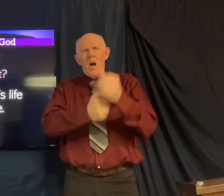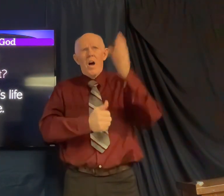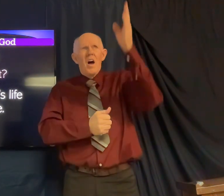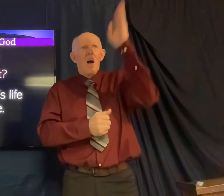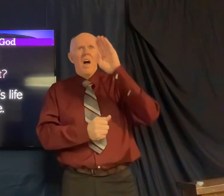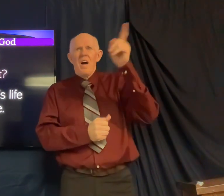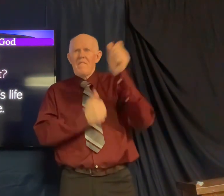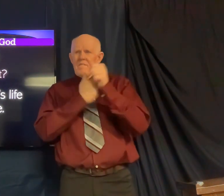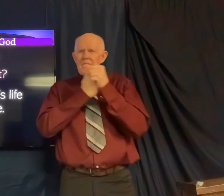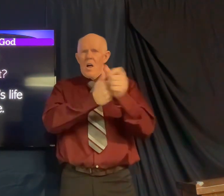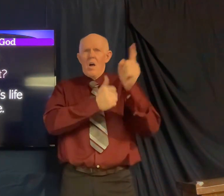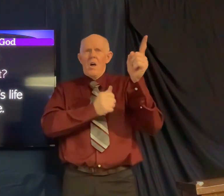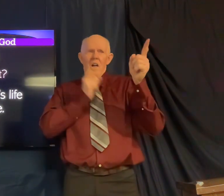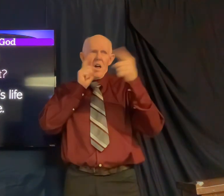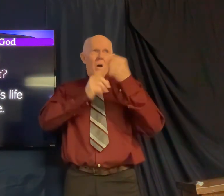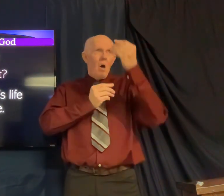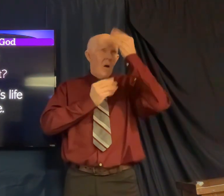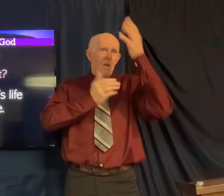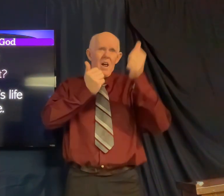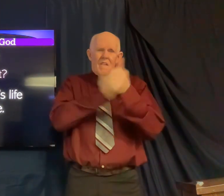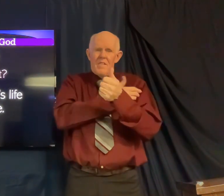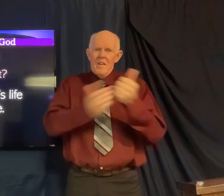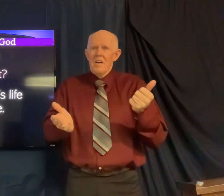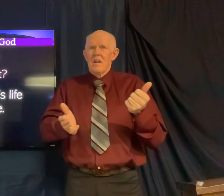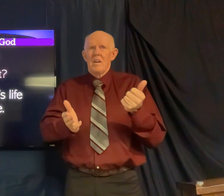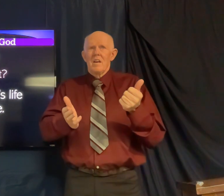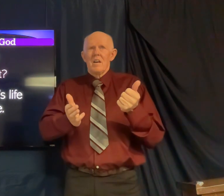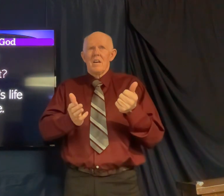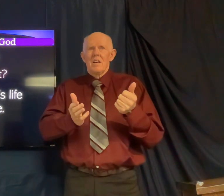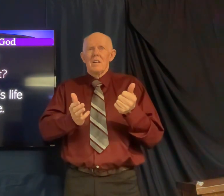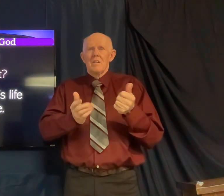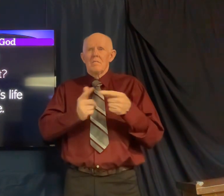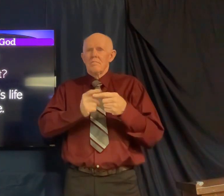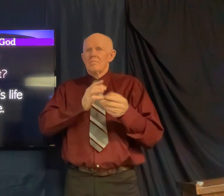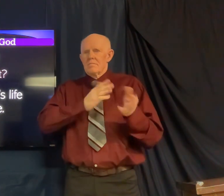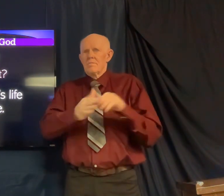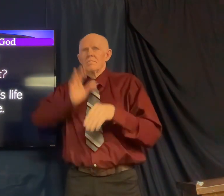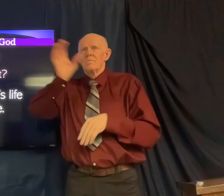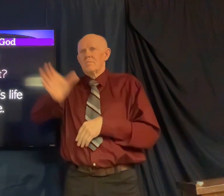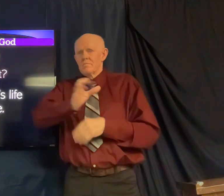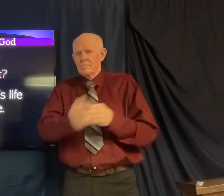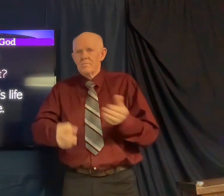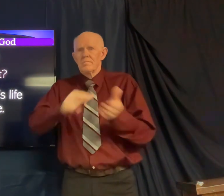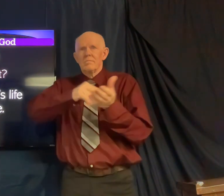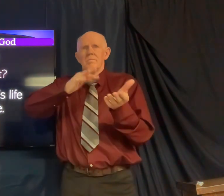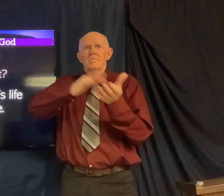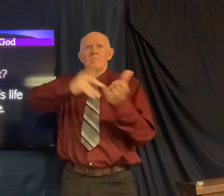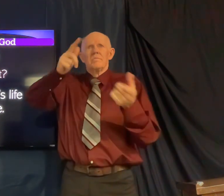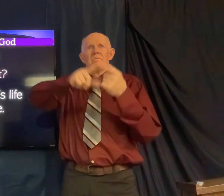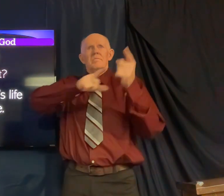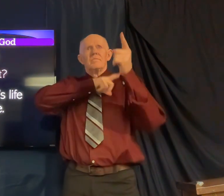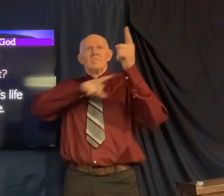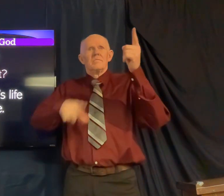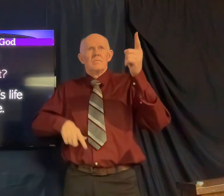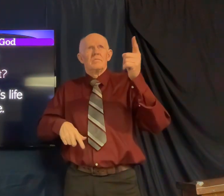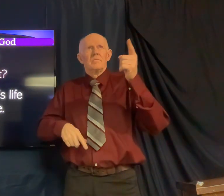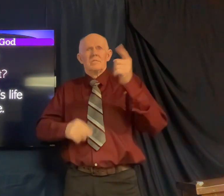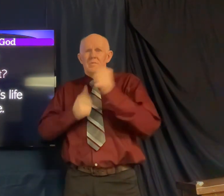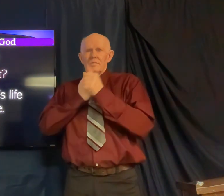and we follow God. We follow him. We obey everything. Christ died on the cross, and we give glory to